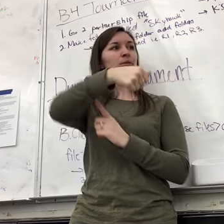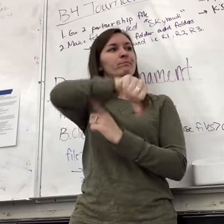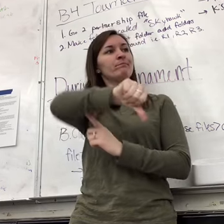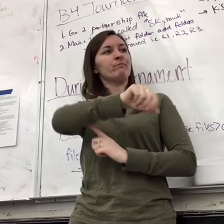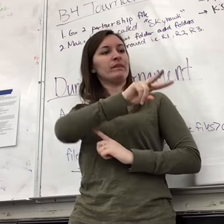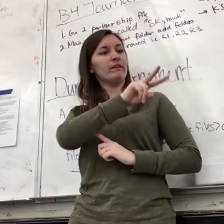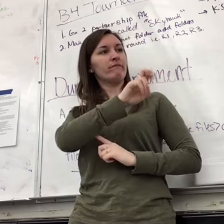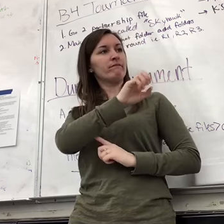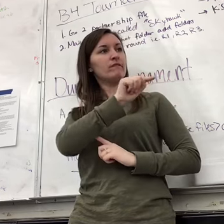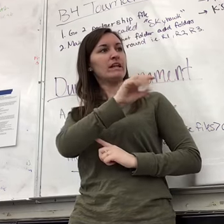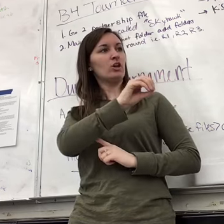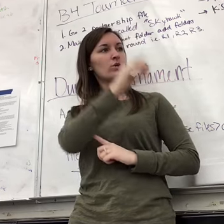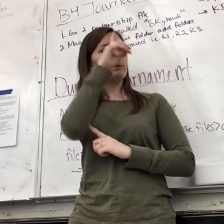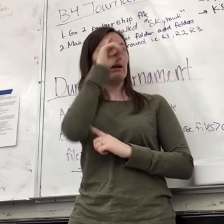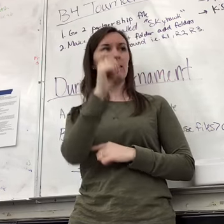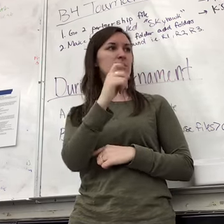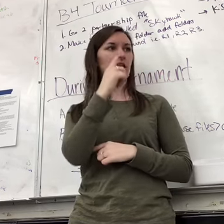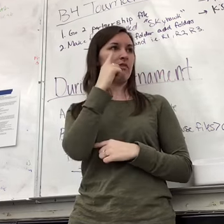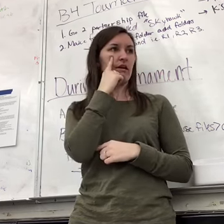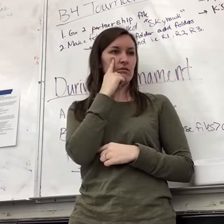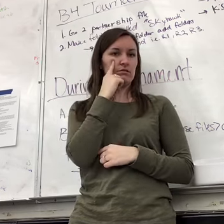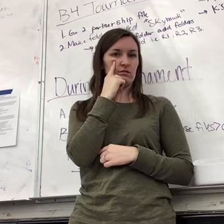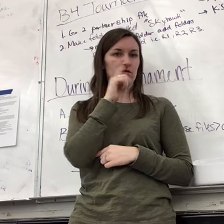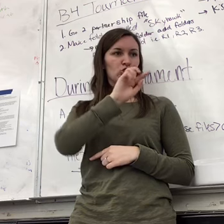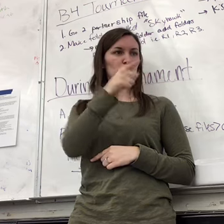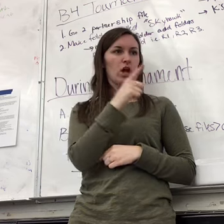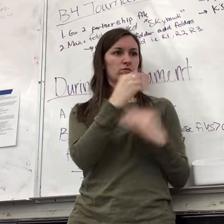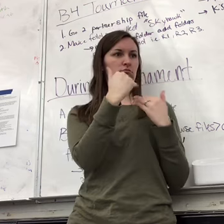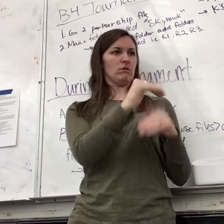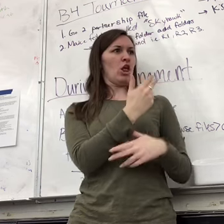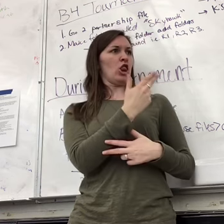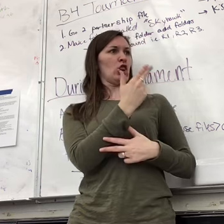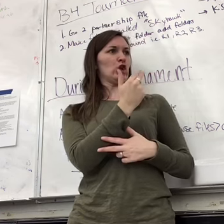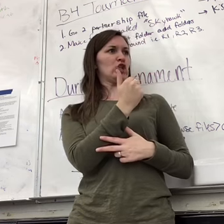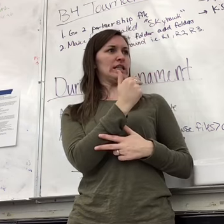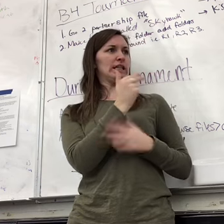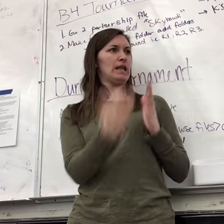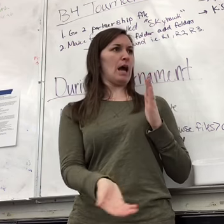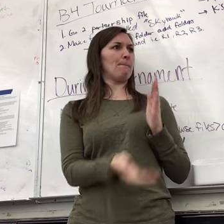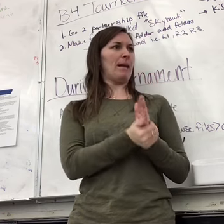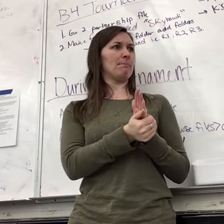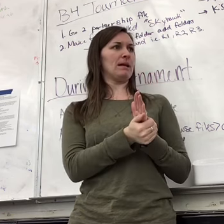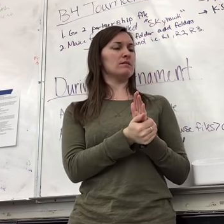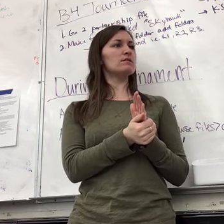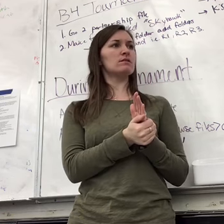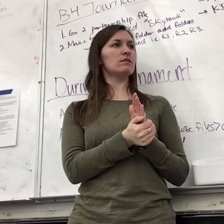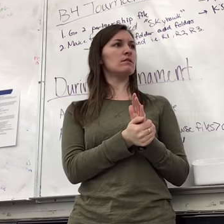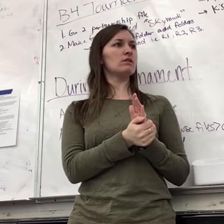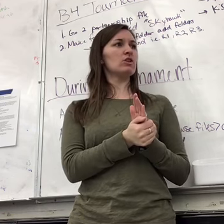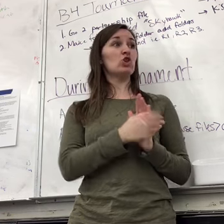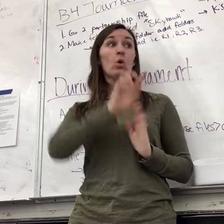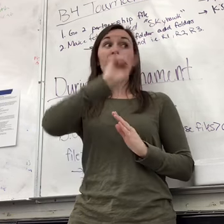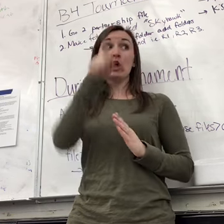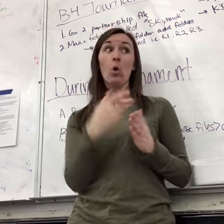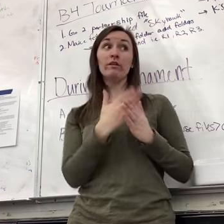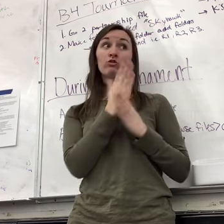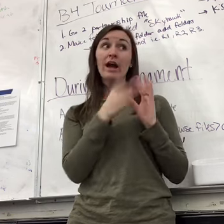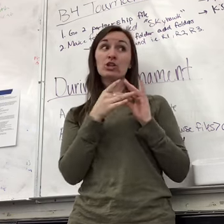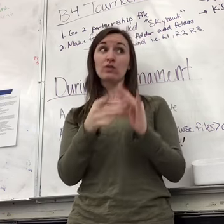past the 13th Amendment for rights. So basically, the only rights that African Americans have is they're not allowed to be slaves. That's it. So the Civil Rights